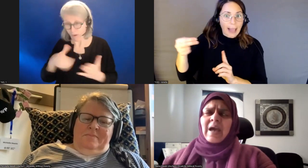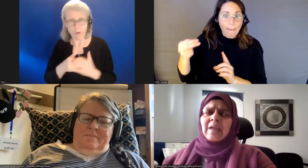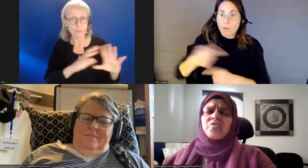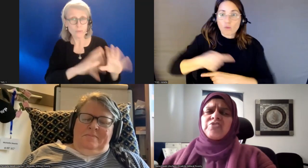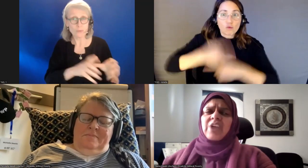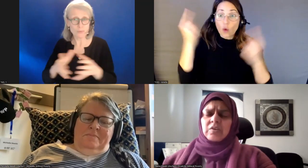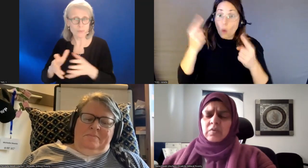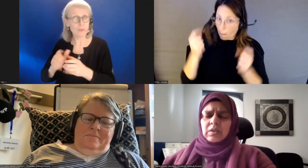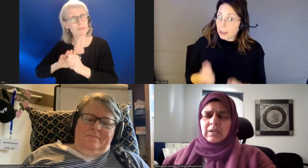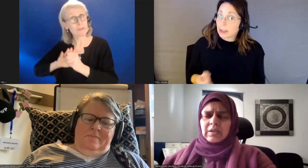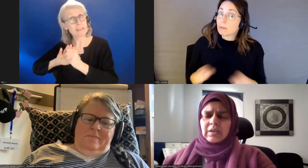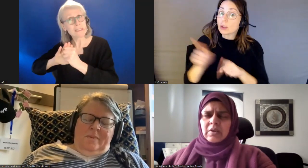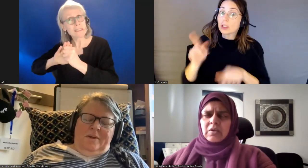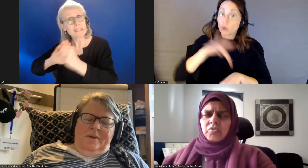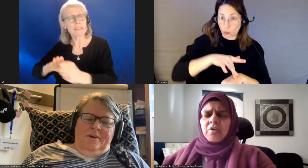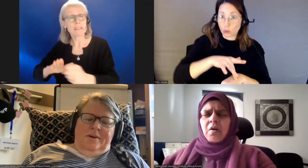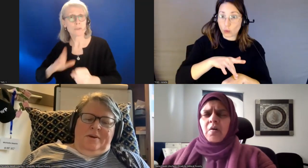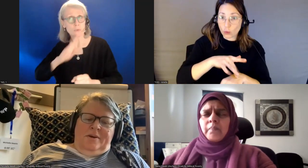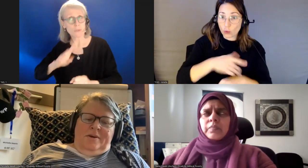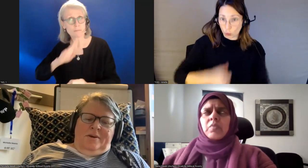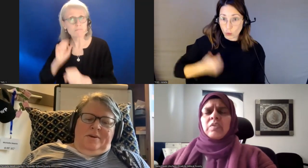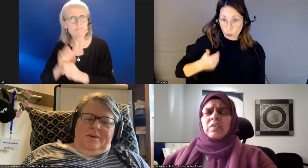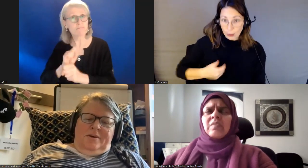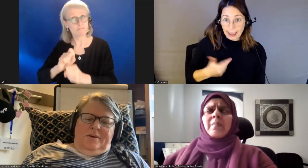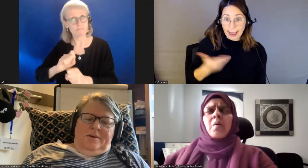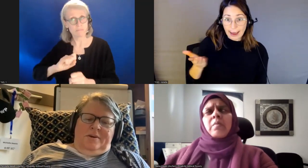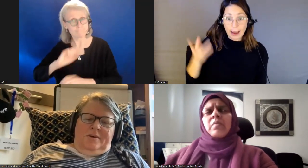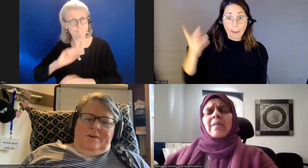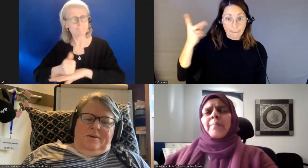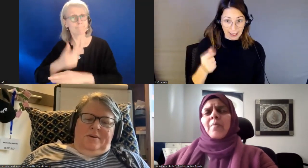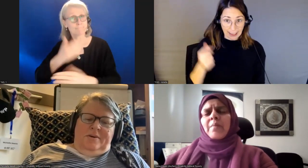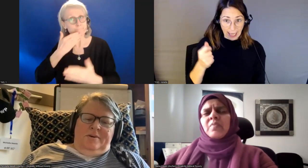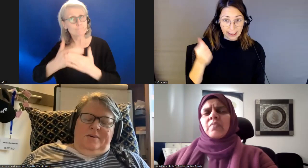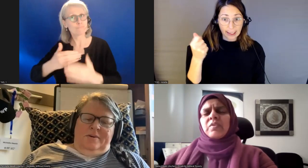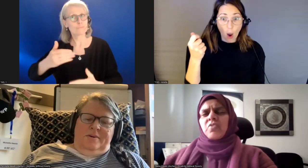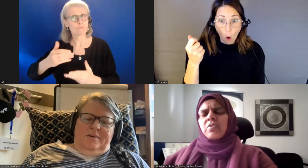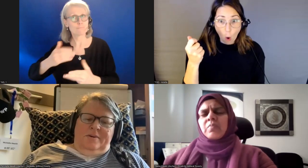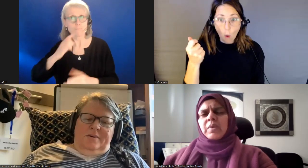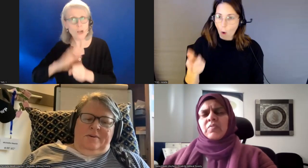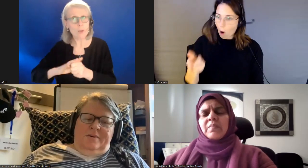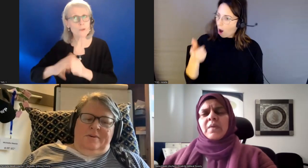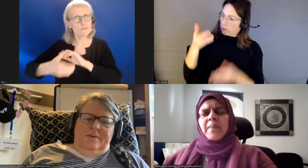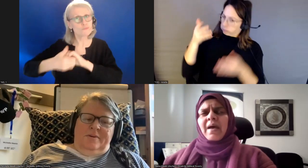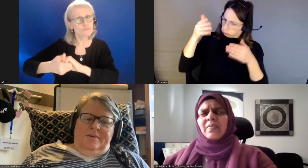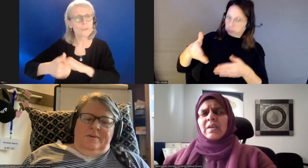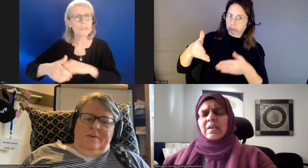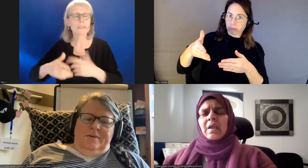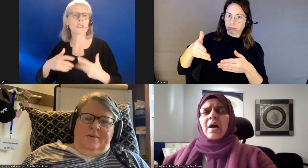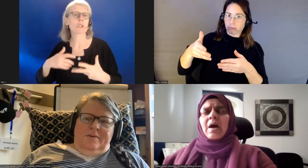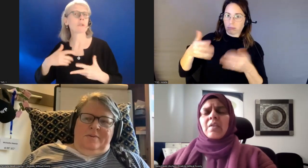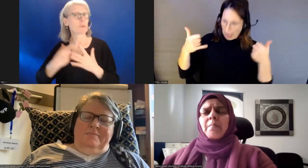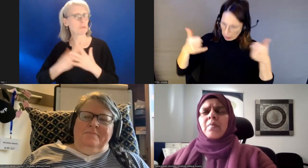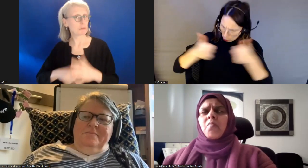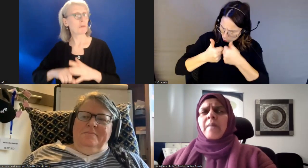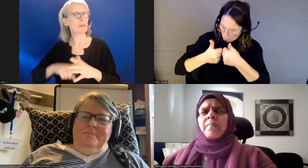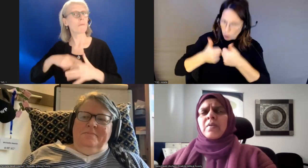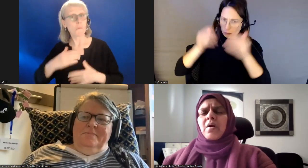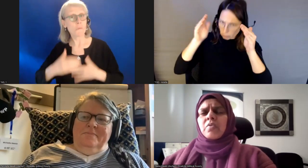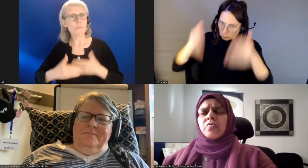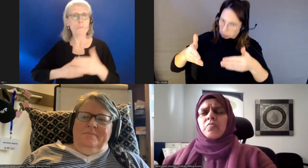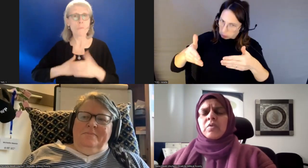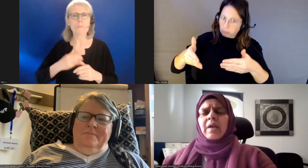address that genuinely. So we seized the moment with that promise and we started to build some capacity. A number